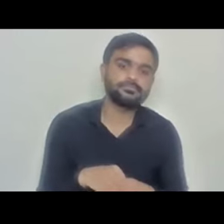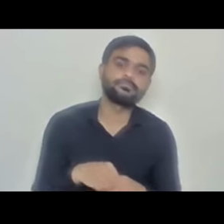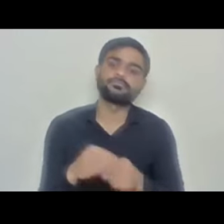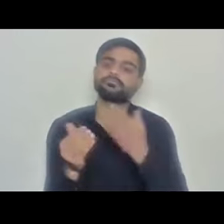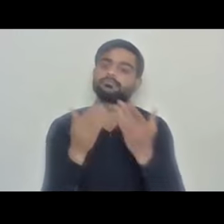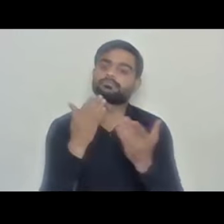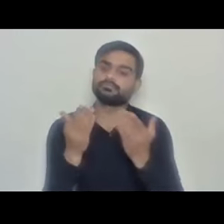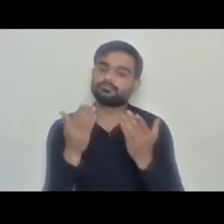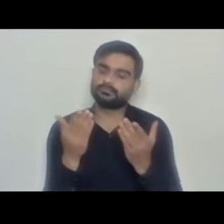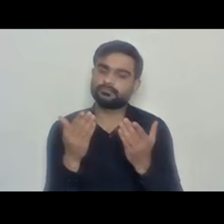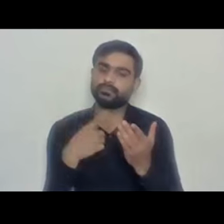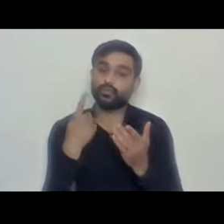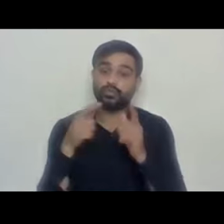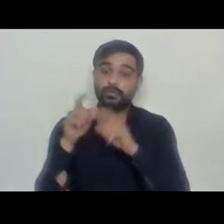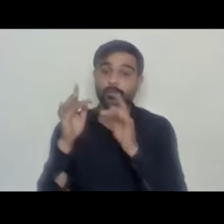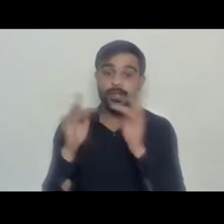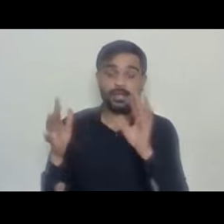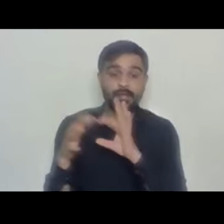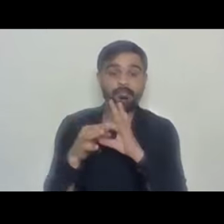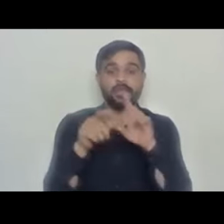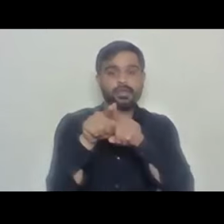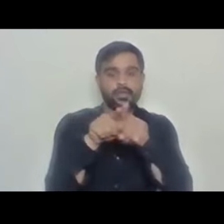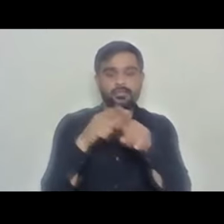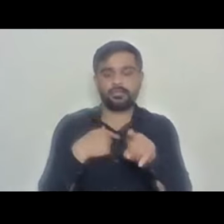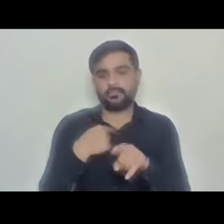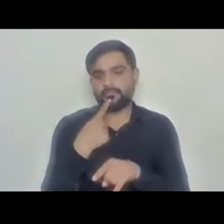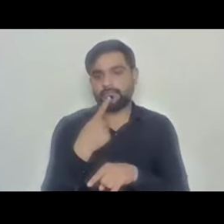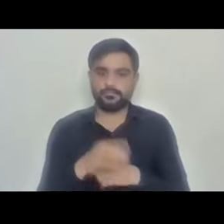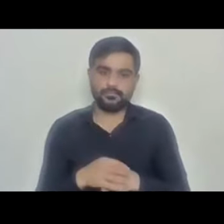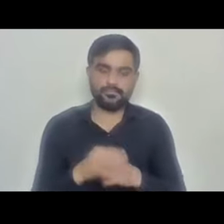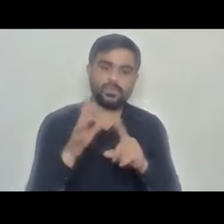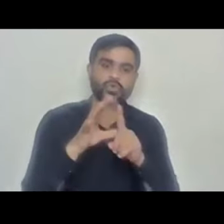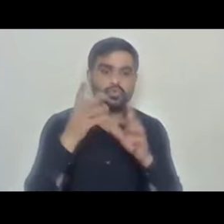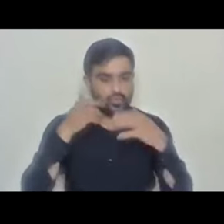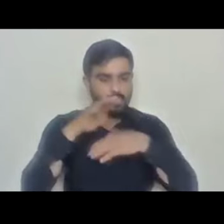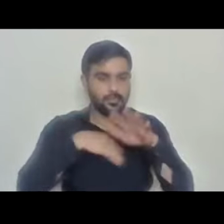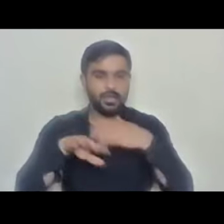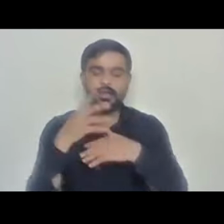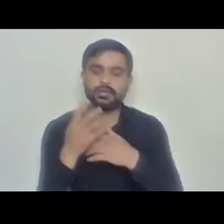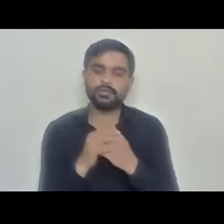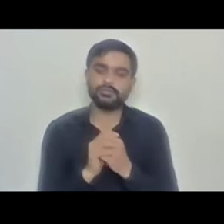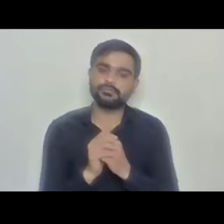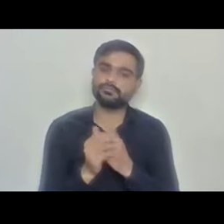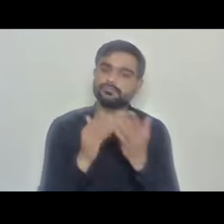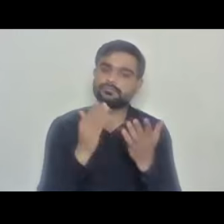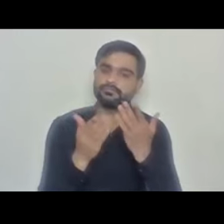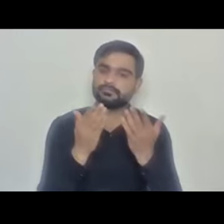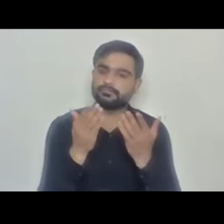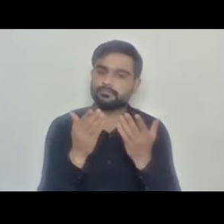maybe who has reported. For example, I can also do an analysis of uh, you know